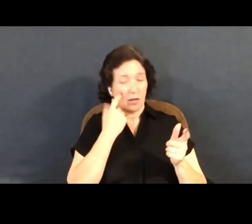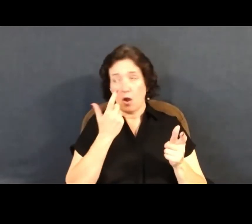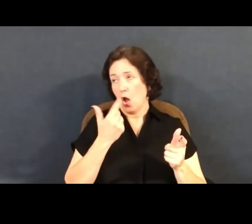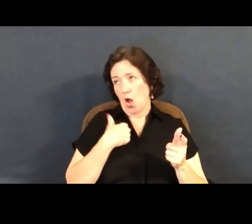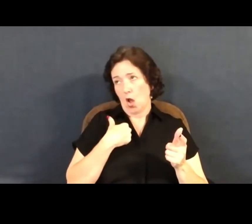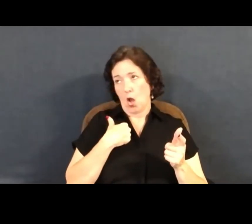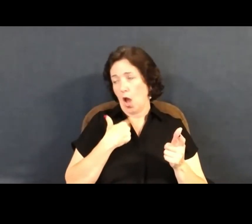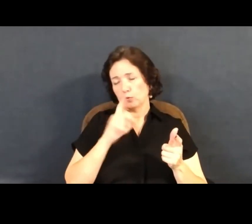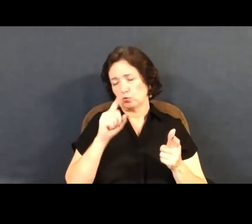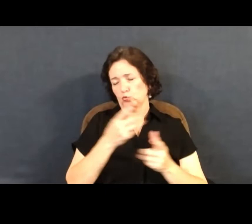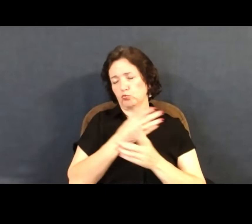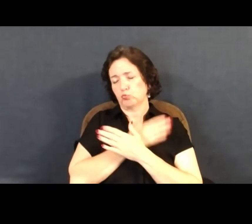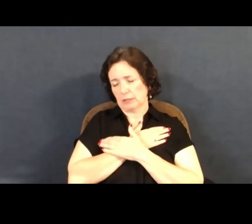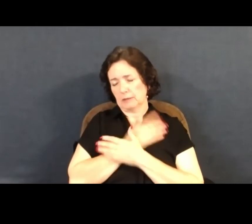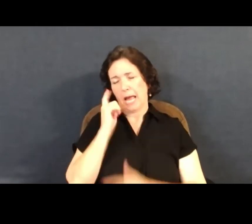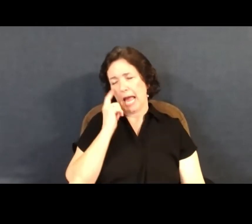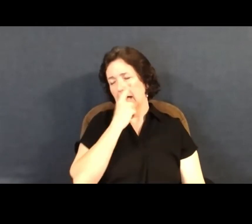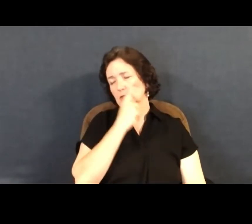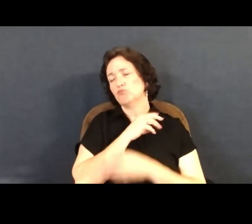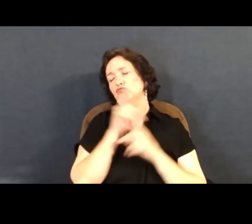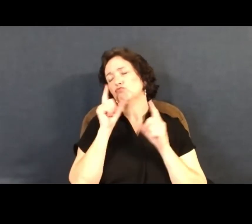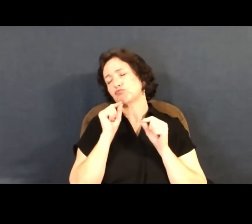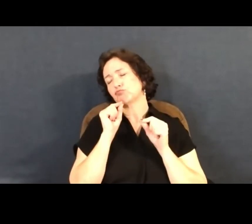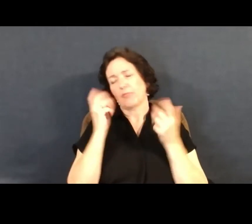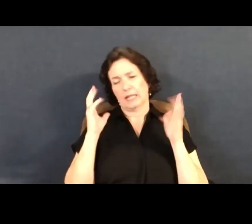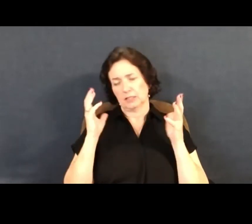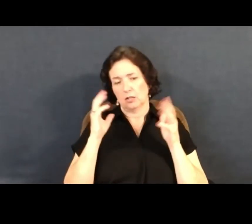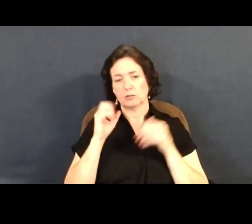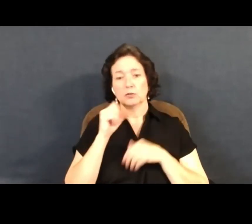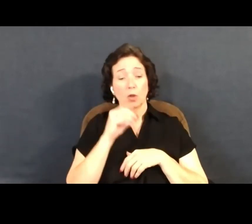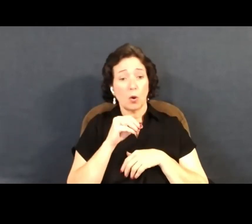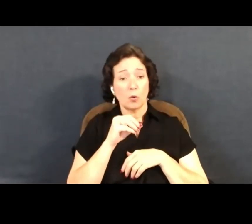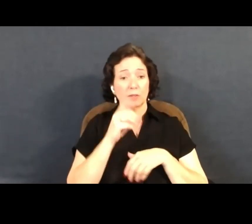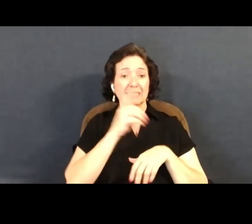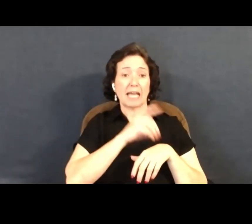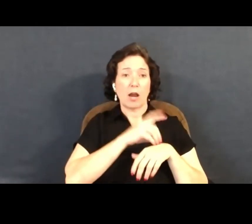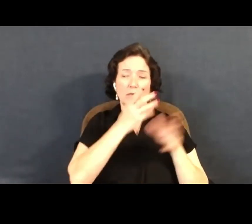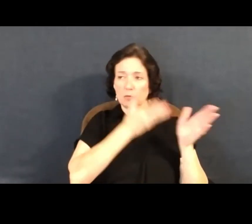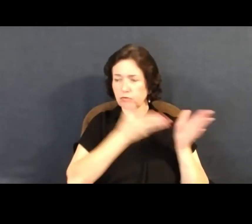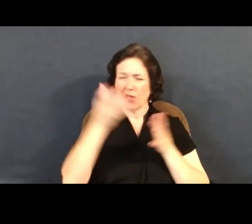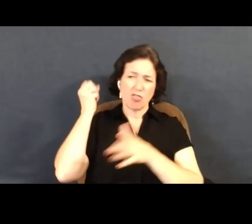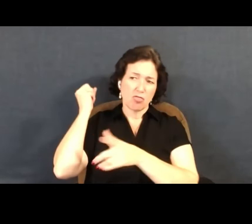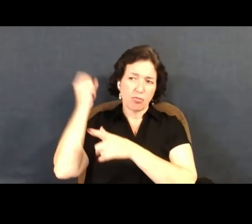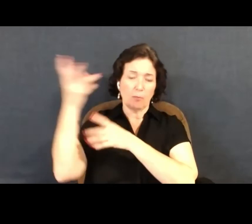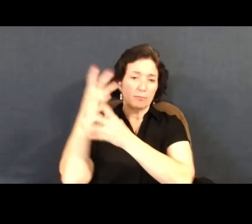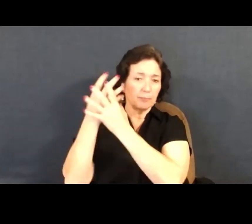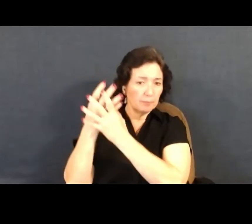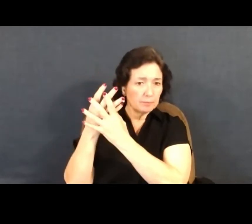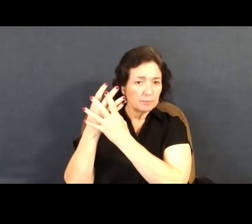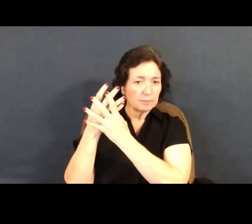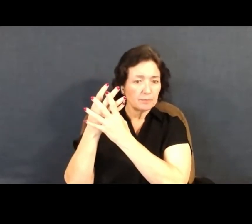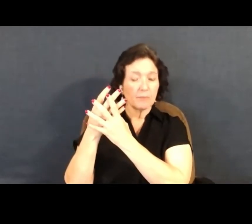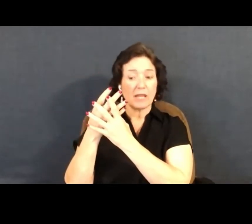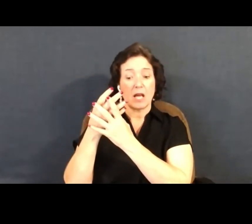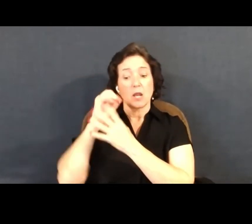merely resting my eyes." And so Darius was taken and he was thrown into jail to be